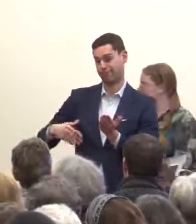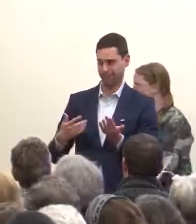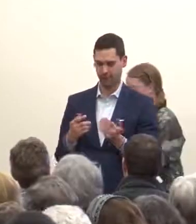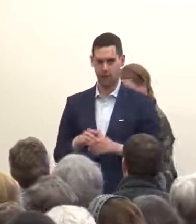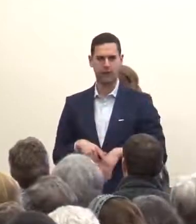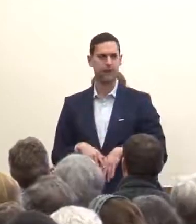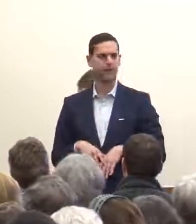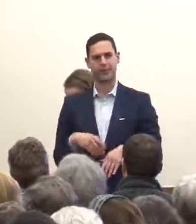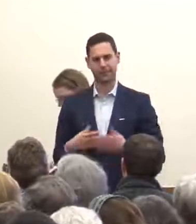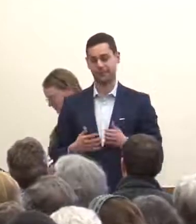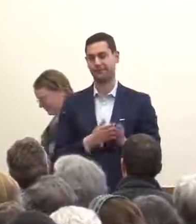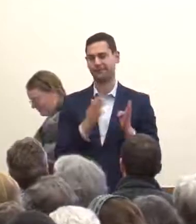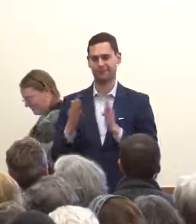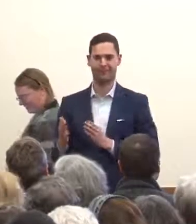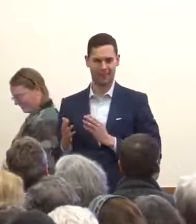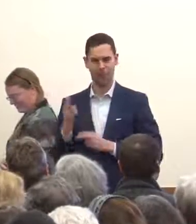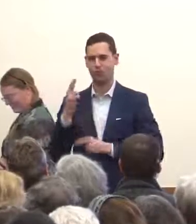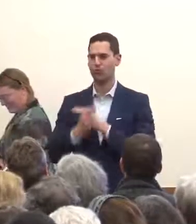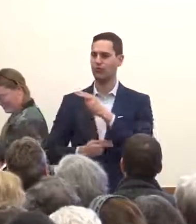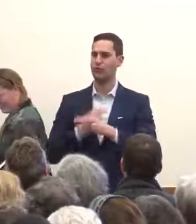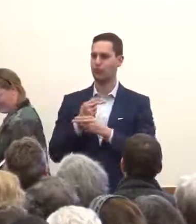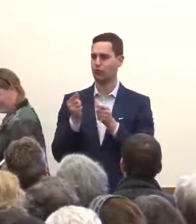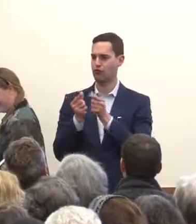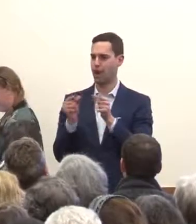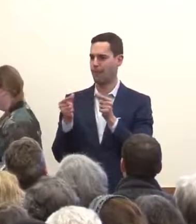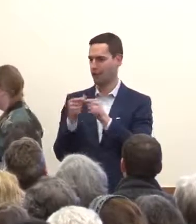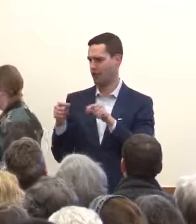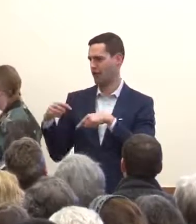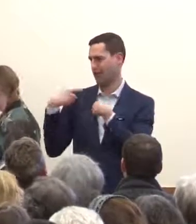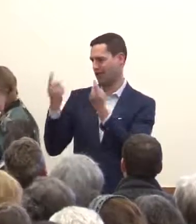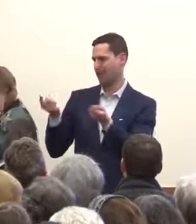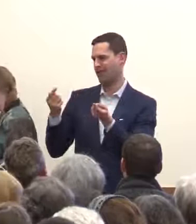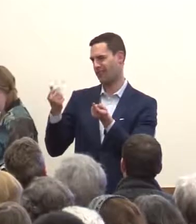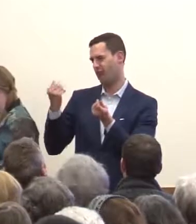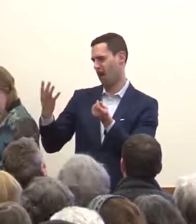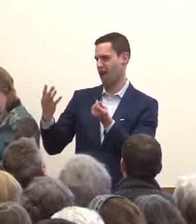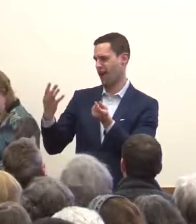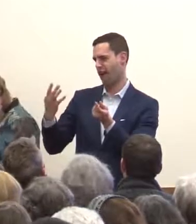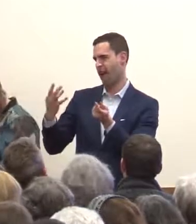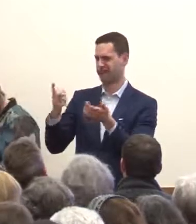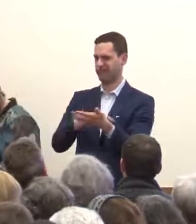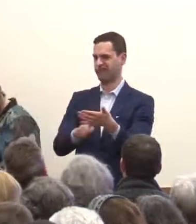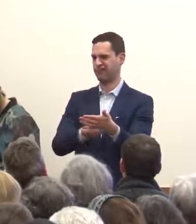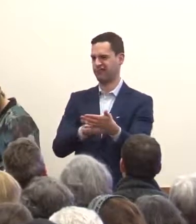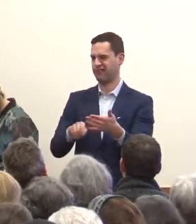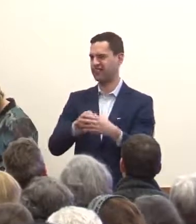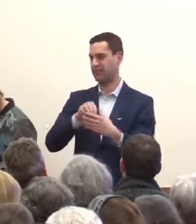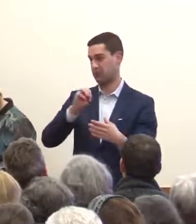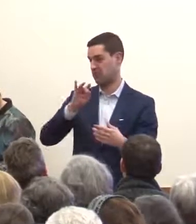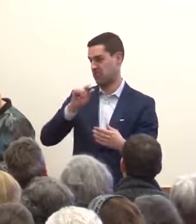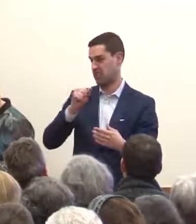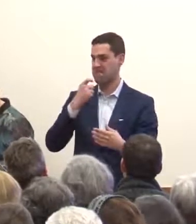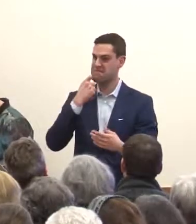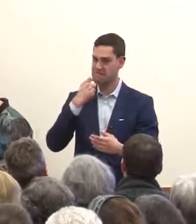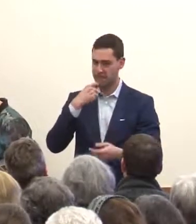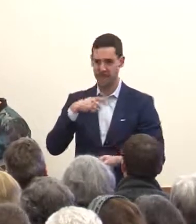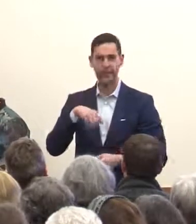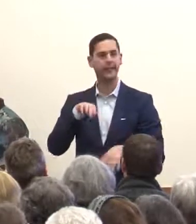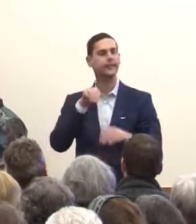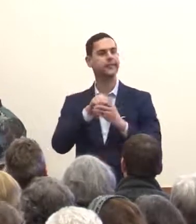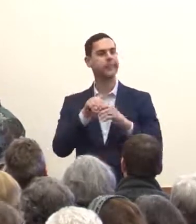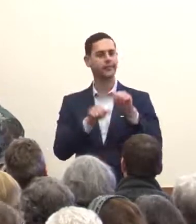universal grammar has been getting a lot of knocking in the media lately. There are articles that you could read in